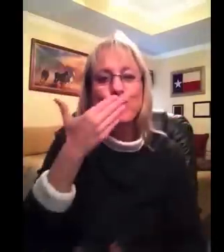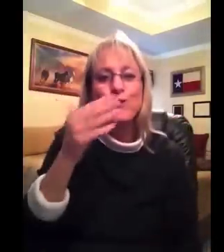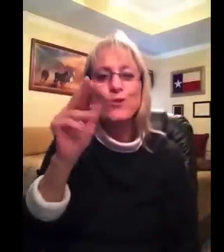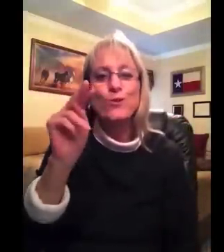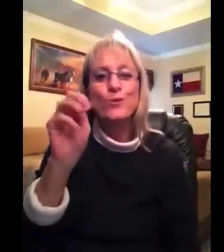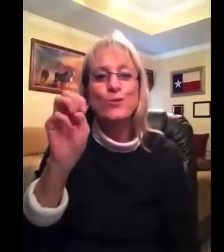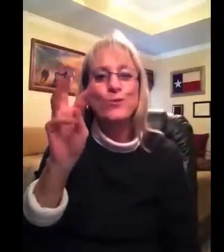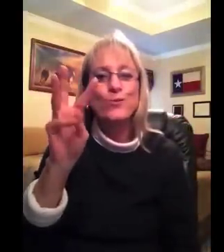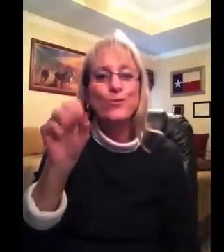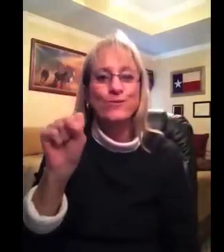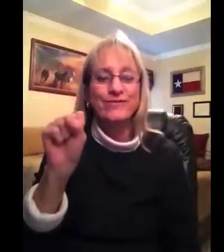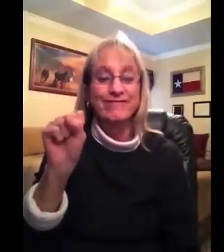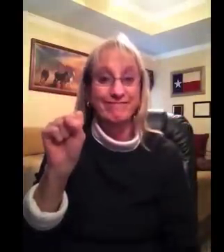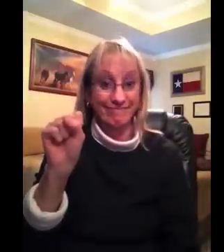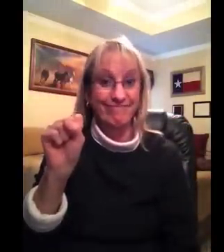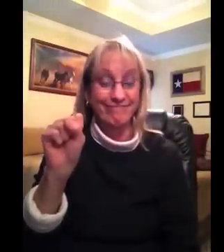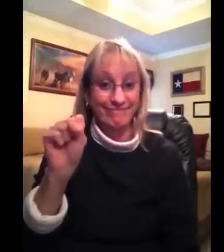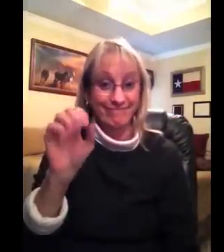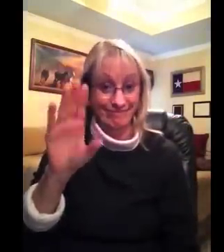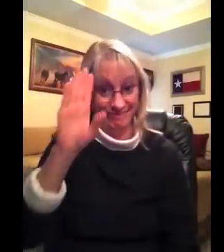some exciting news.